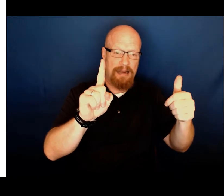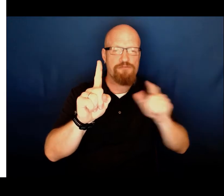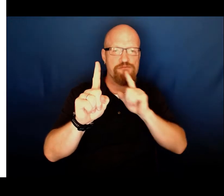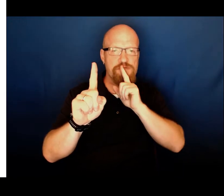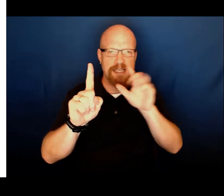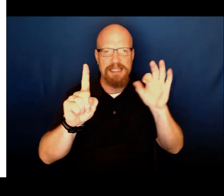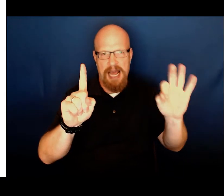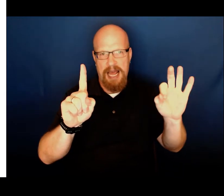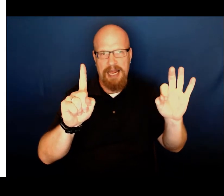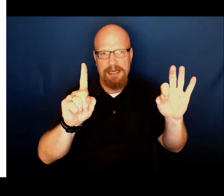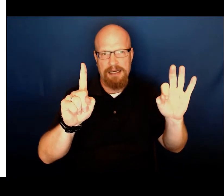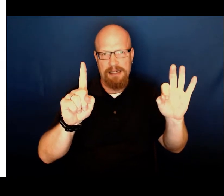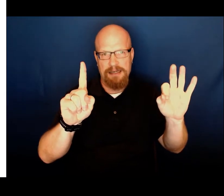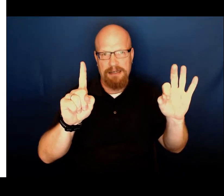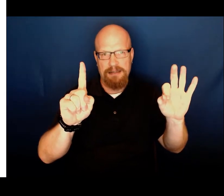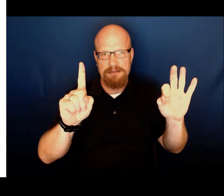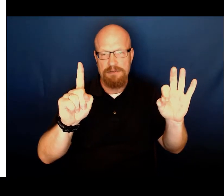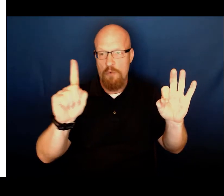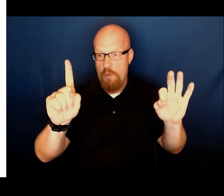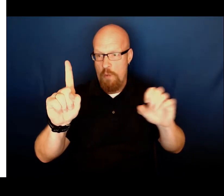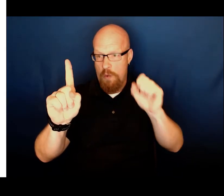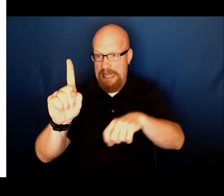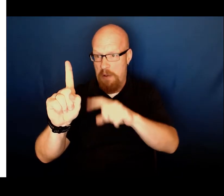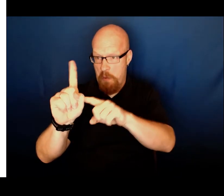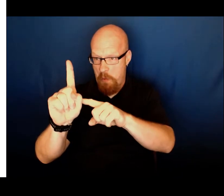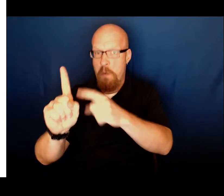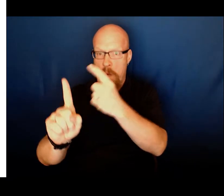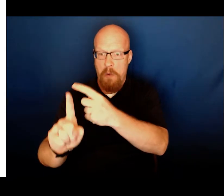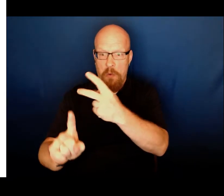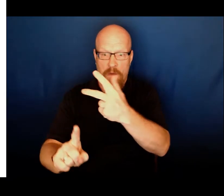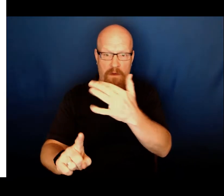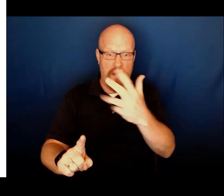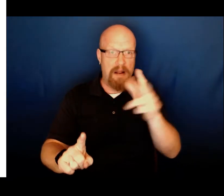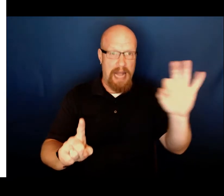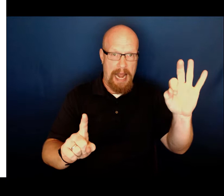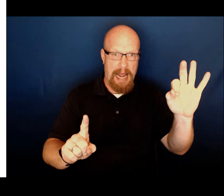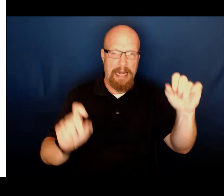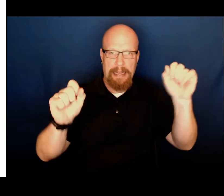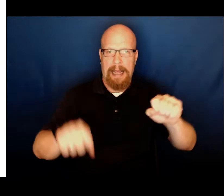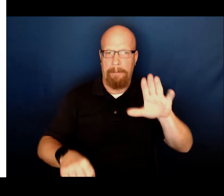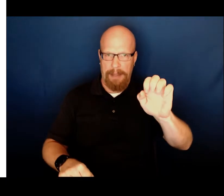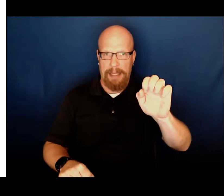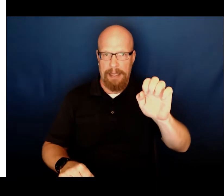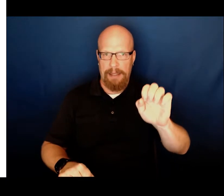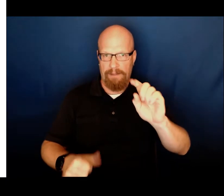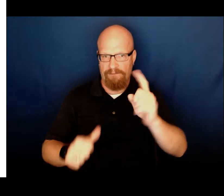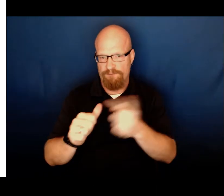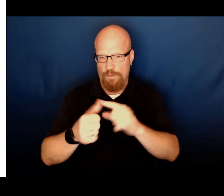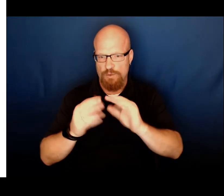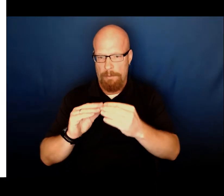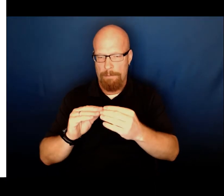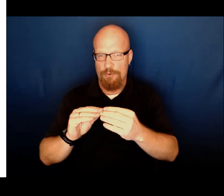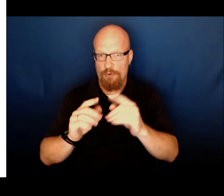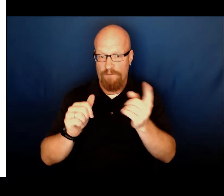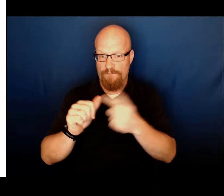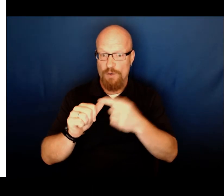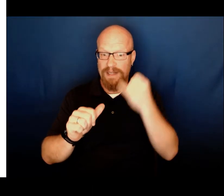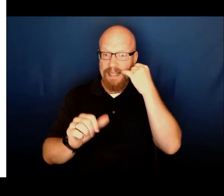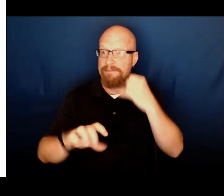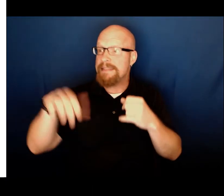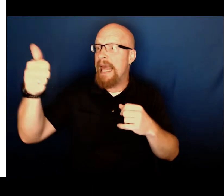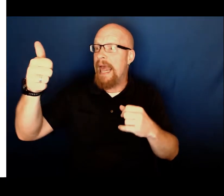10, really 1 to 9. It can be 1, 2, 3, 4, 5, all the way up to 9, the first